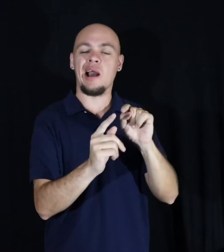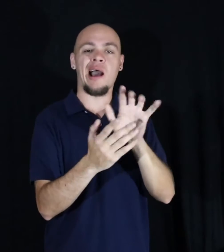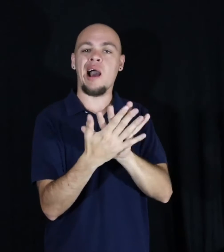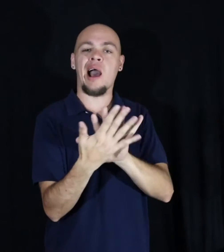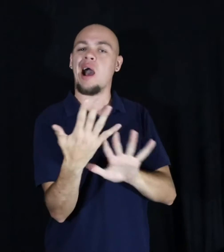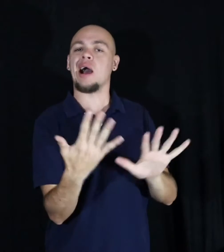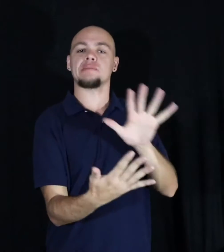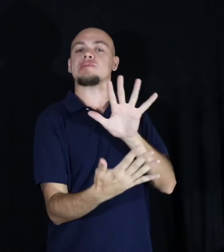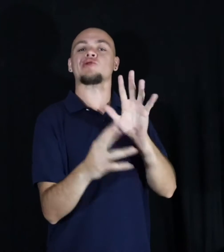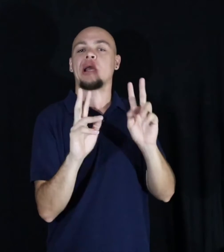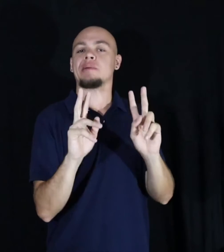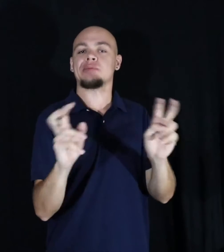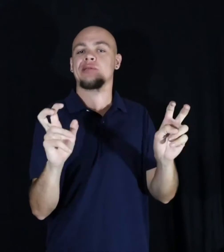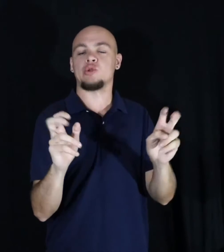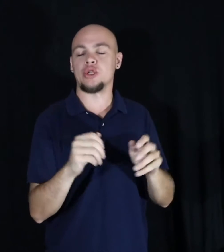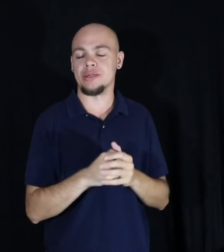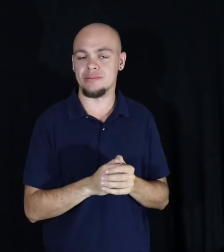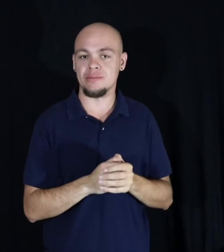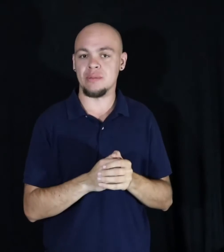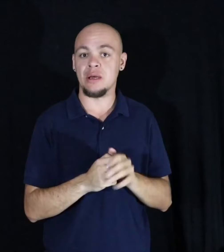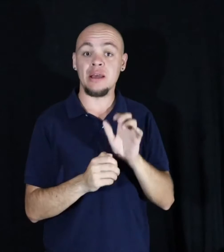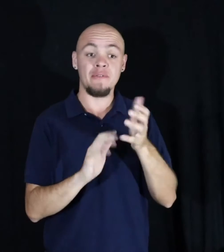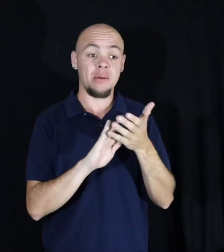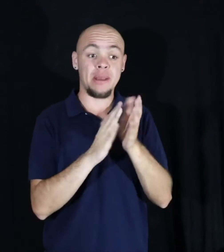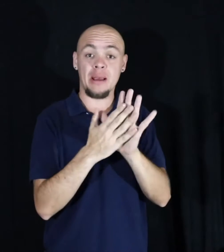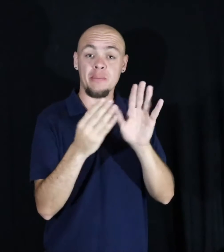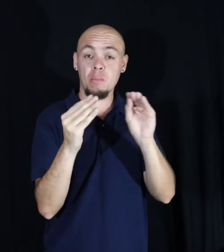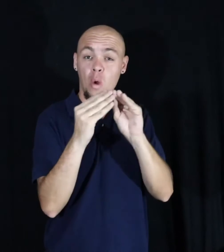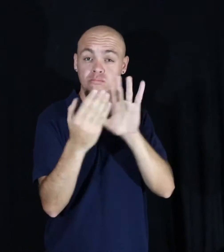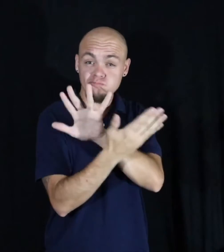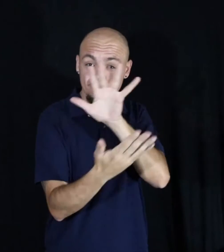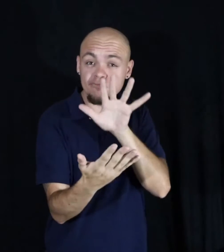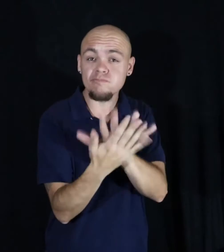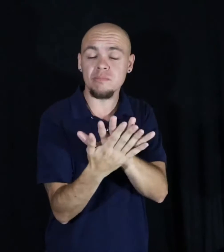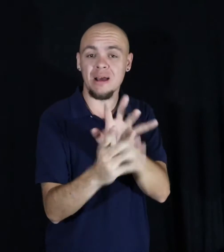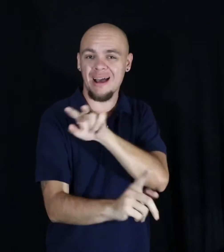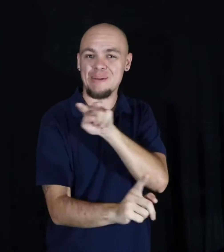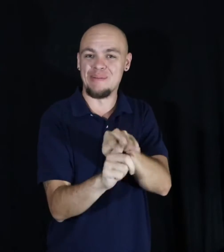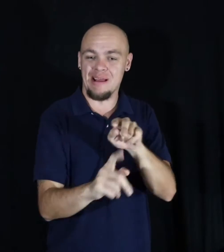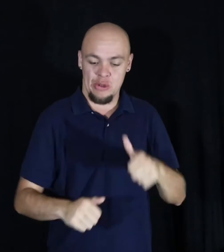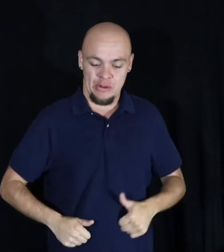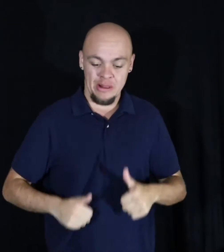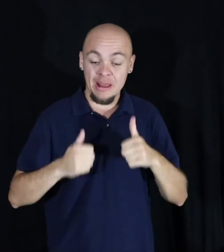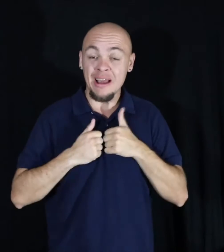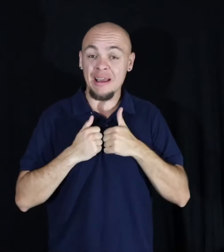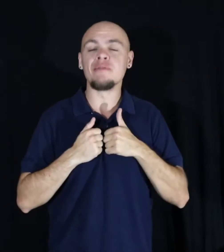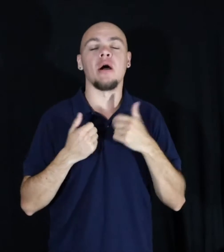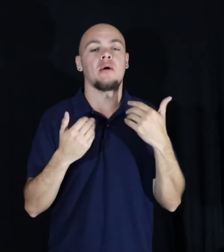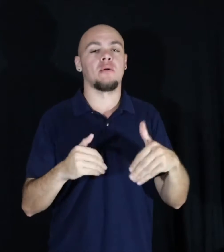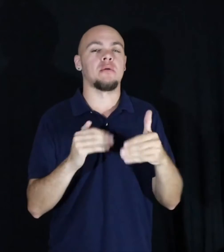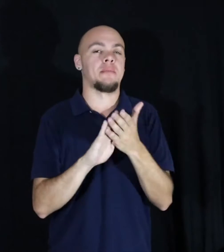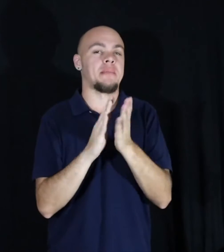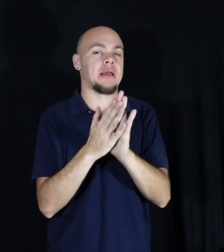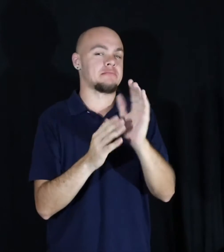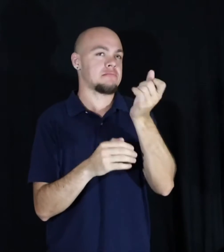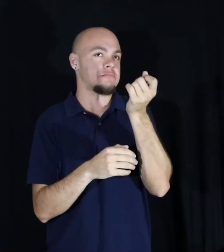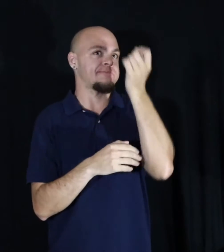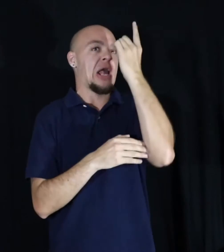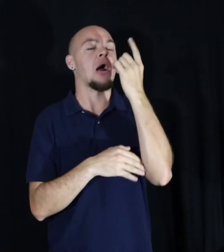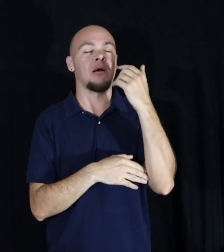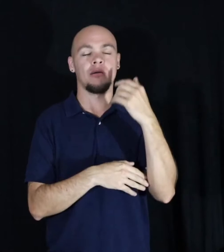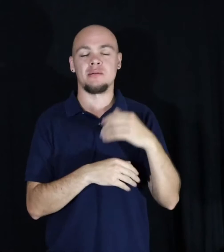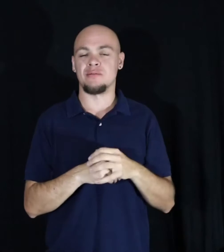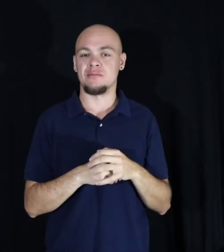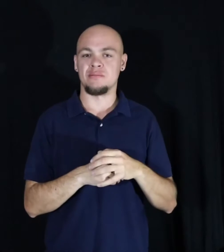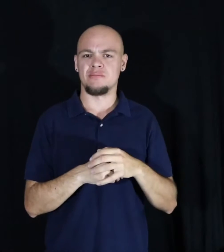subject. But if we made math human again, it would start to make sense again. You're probably wondering,